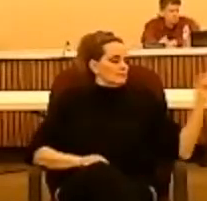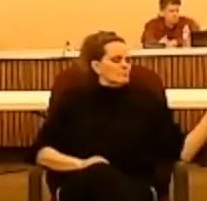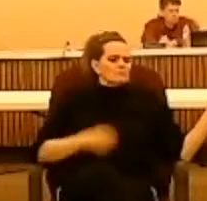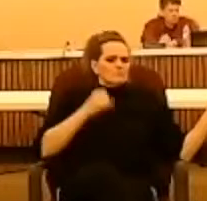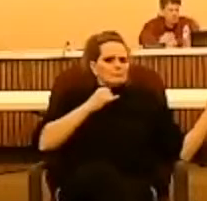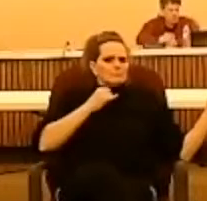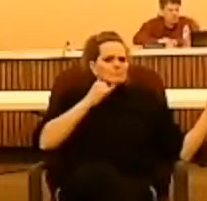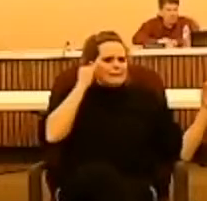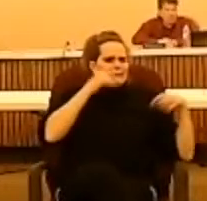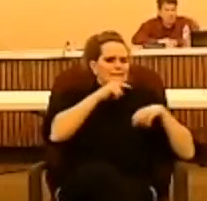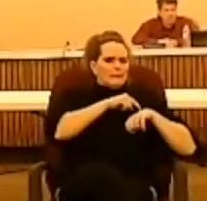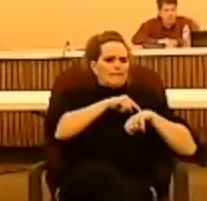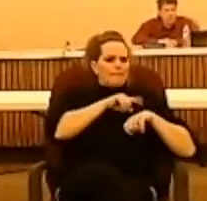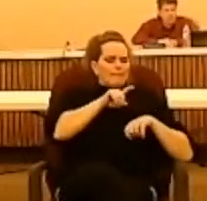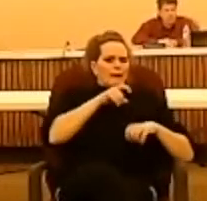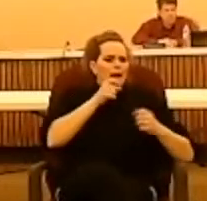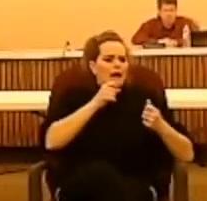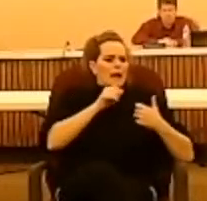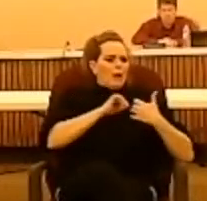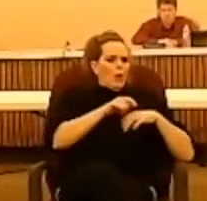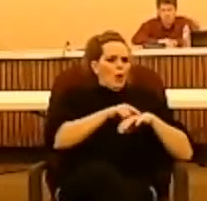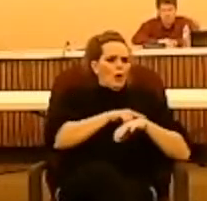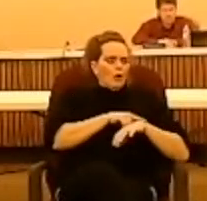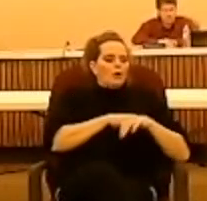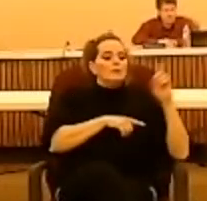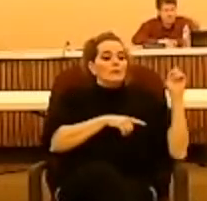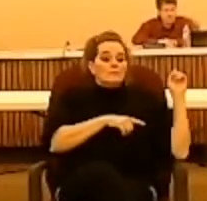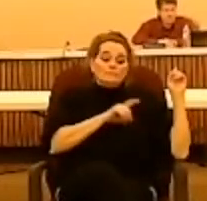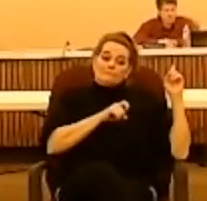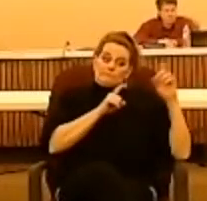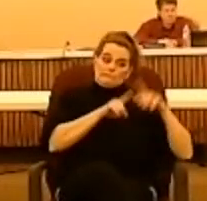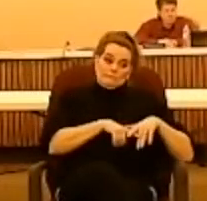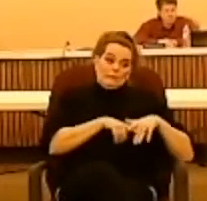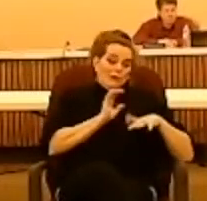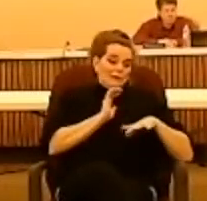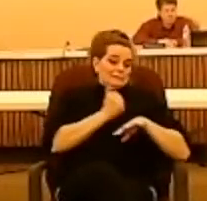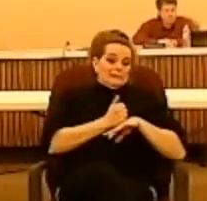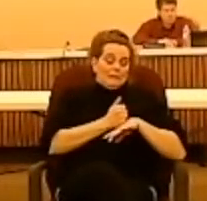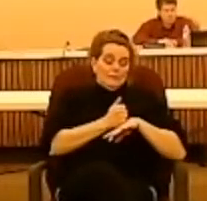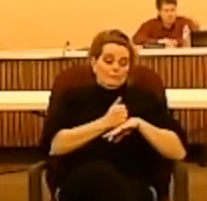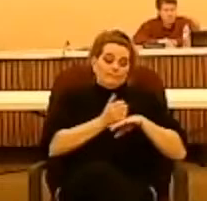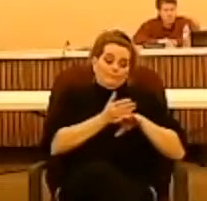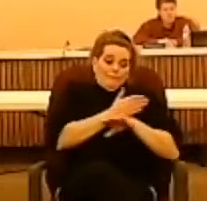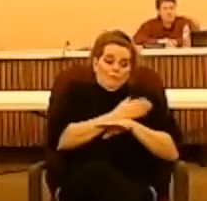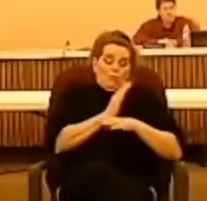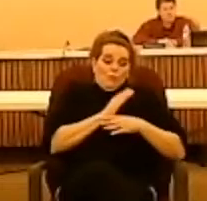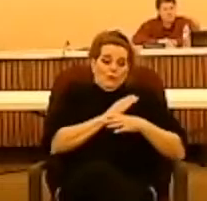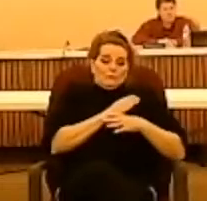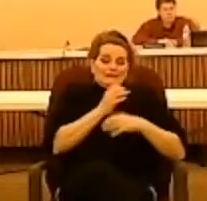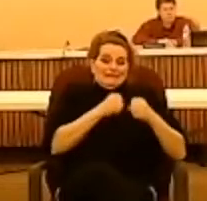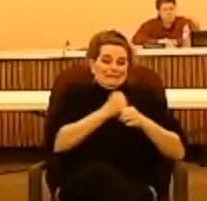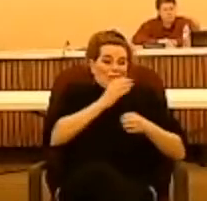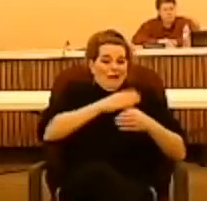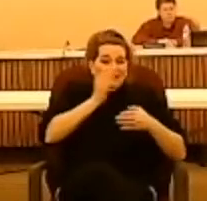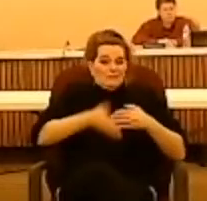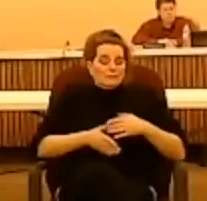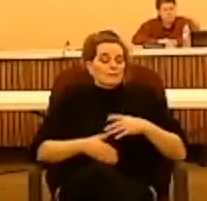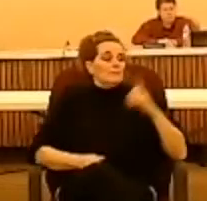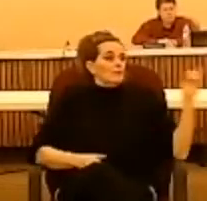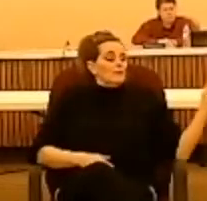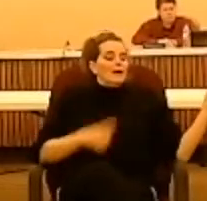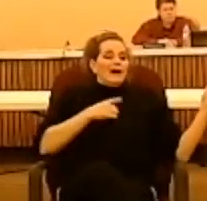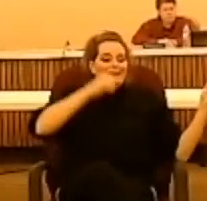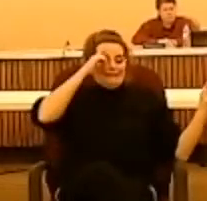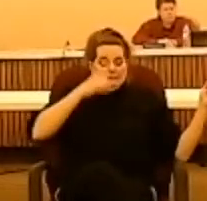take? They want to be operational by the end of the year, if I remember. That's great. And if I remember correctly, I think the